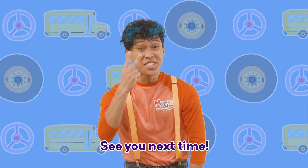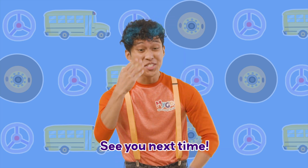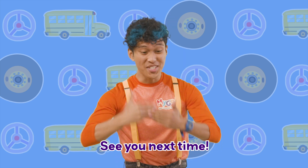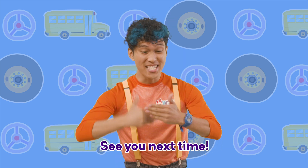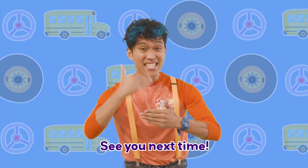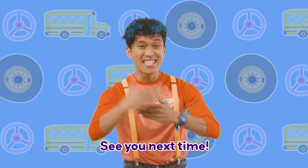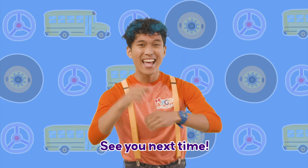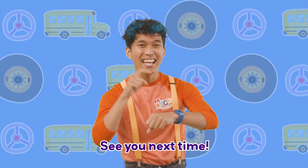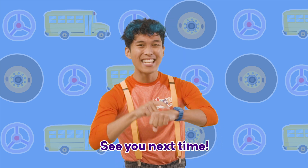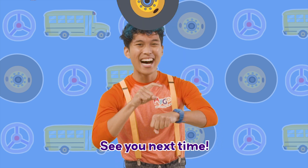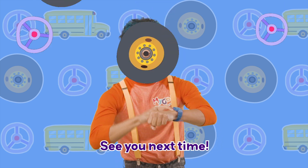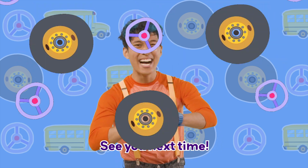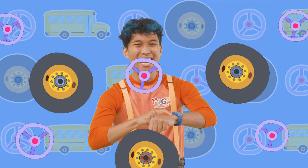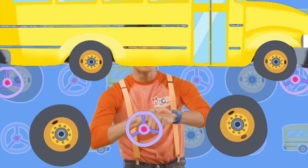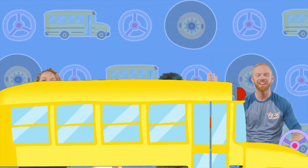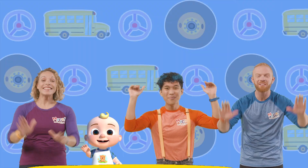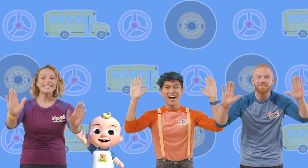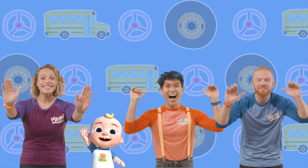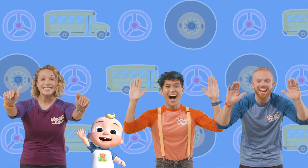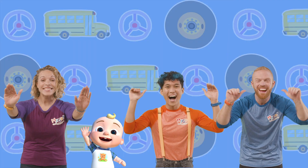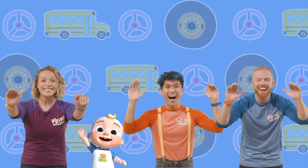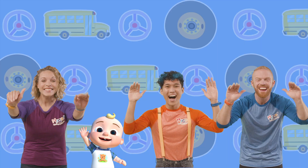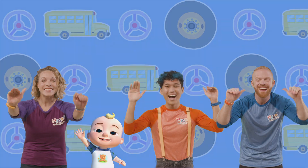See you next time. Bye. Bye.